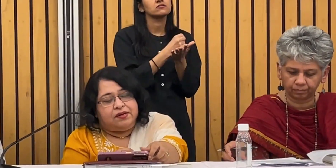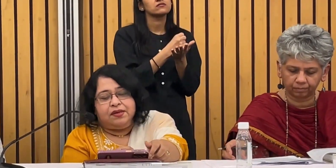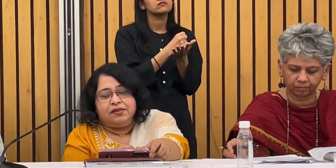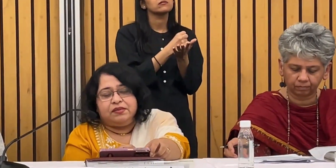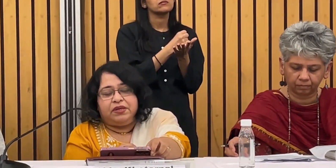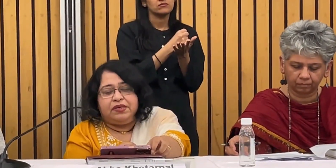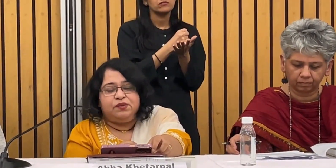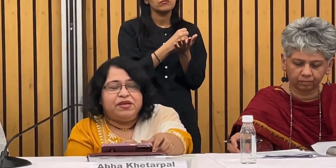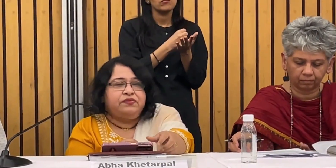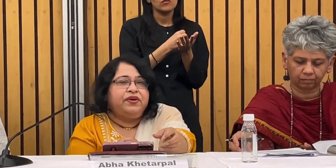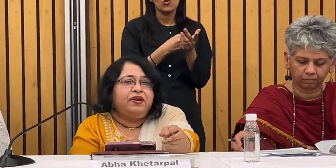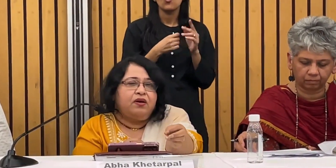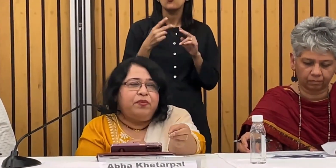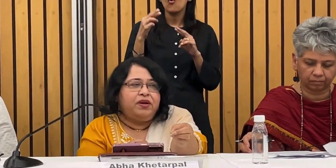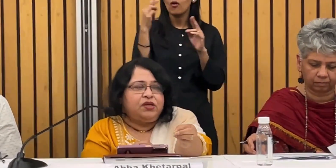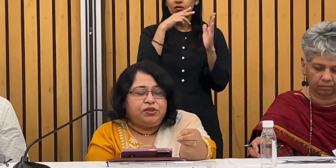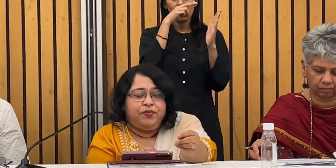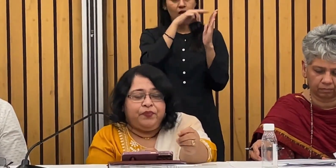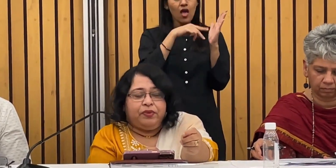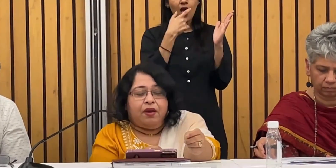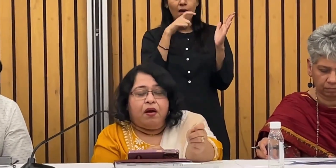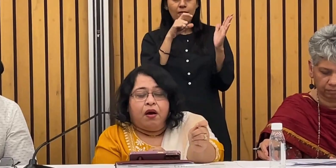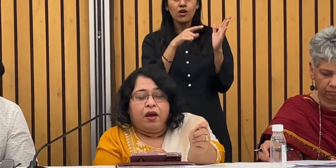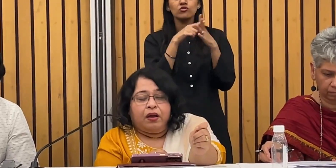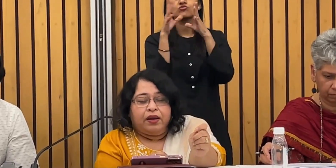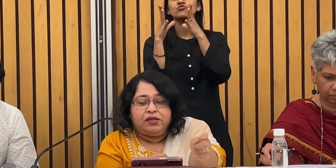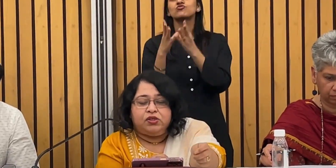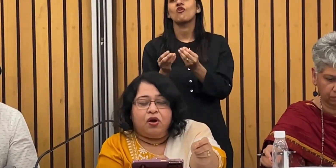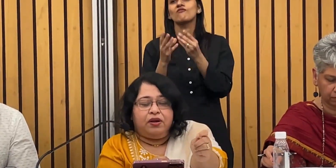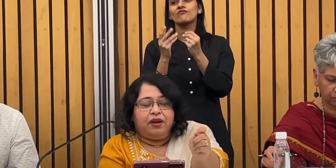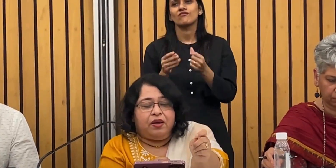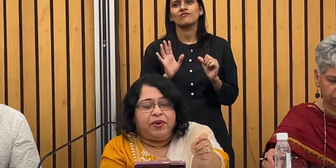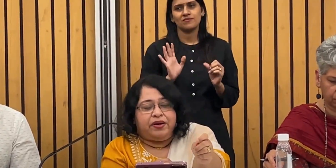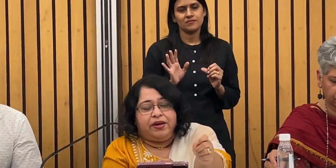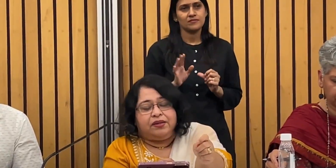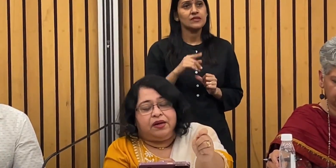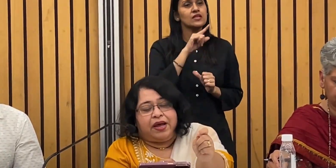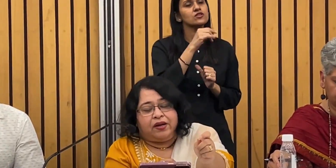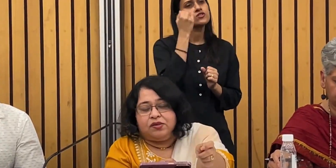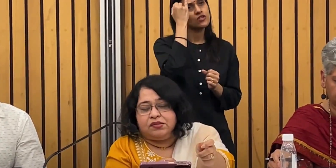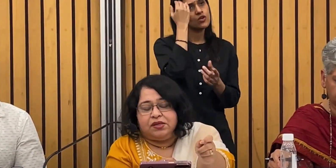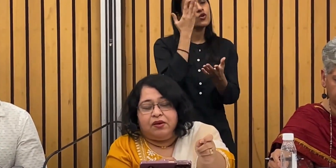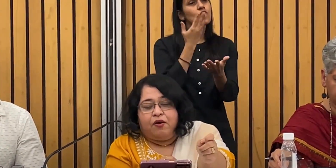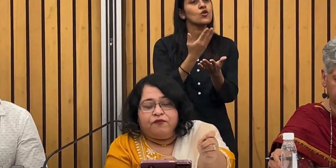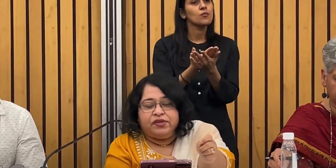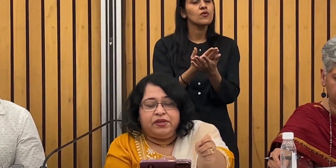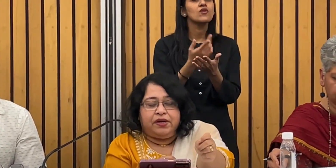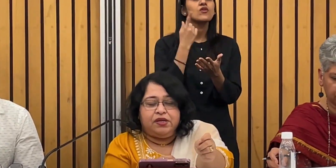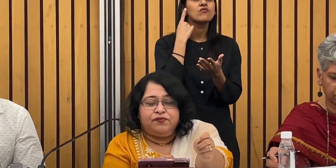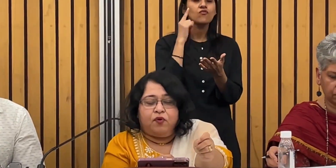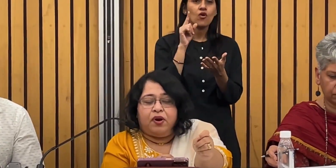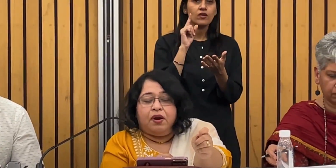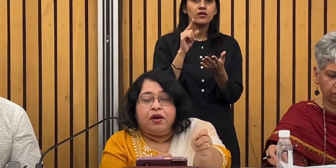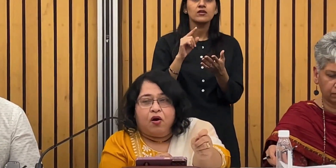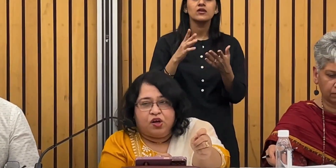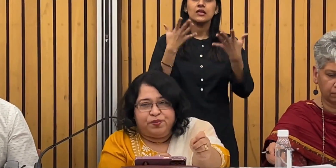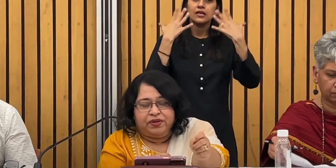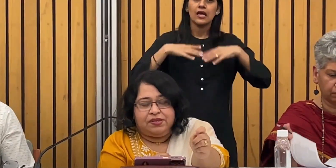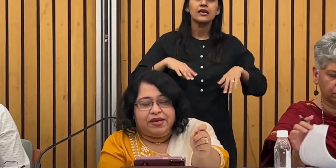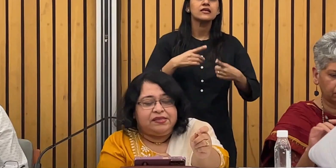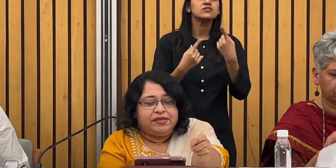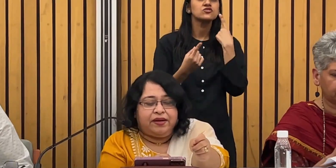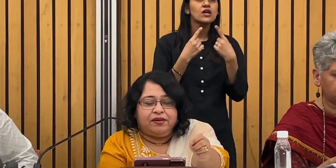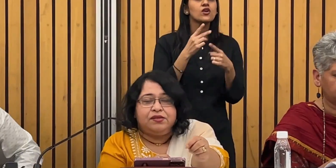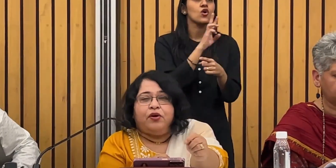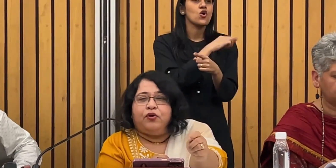and certain disability specific recommendation. It is strongly recommended the diagnostic facilities for